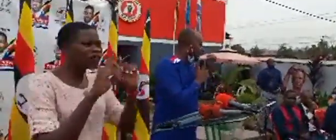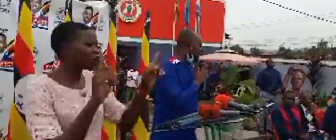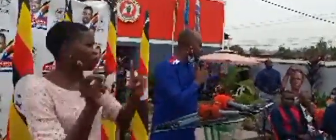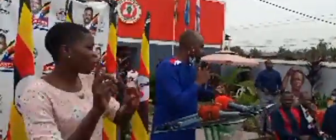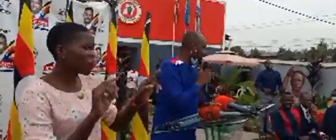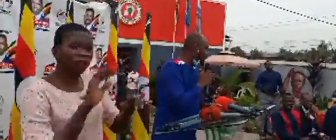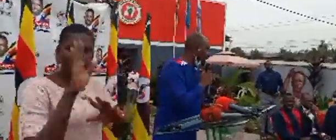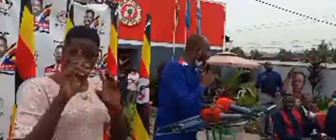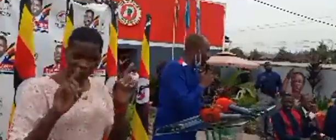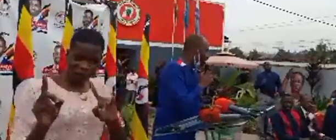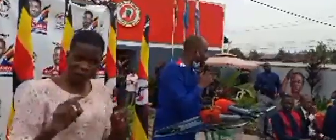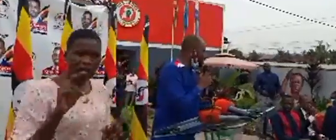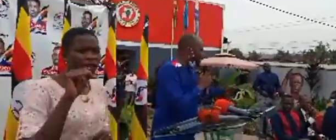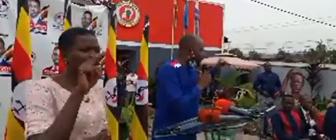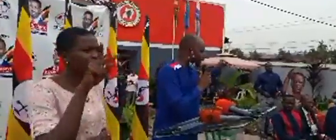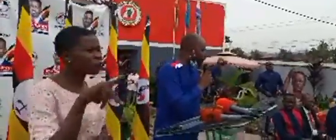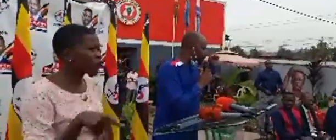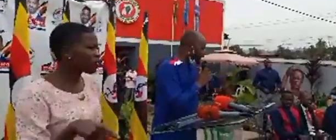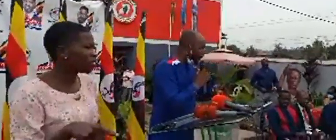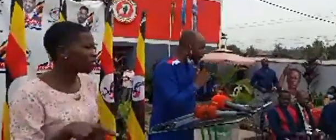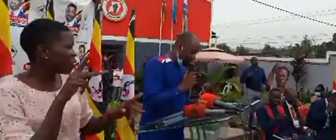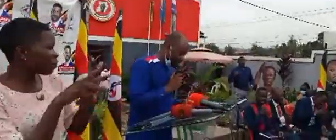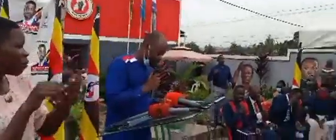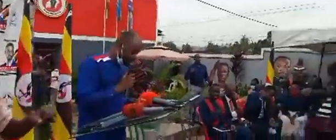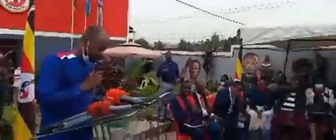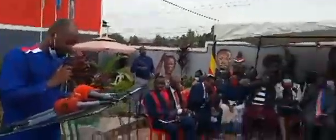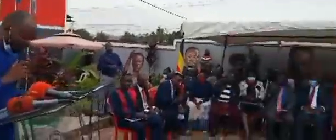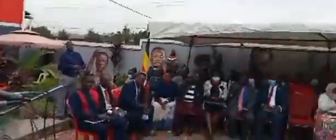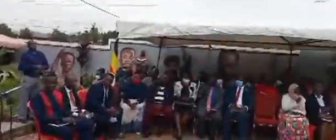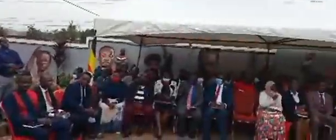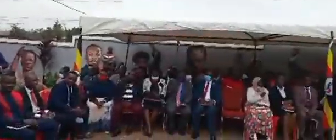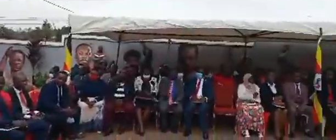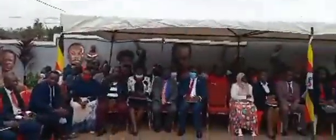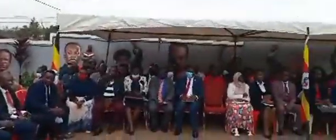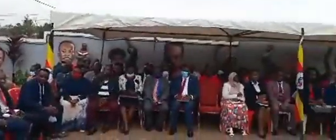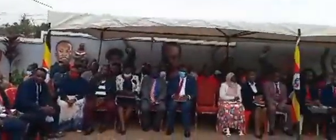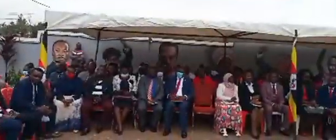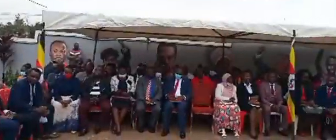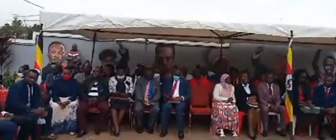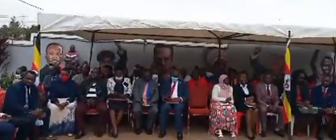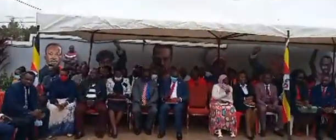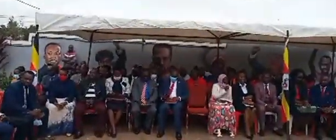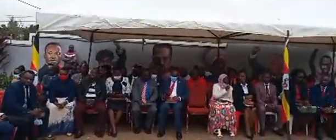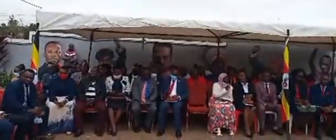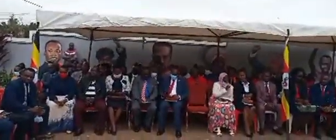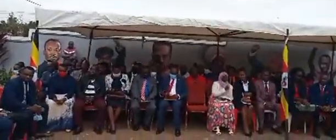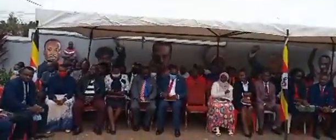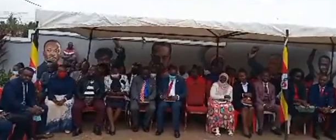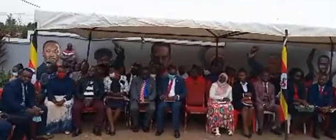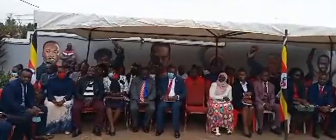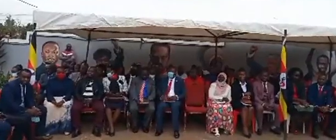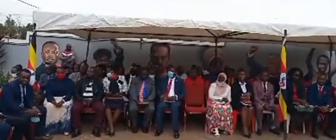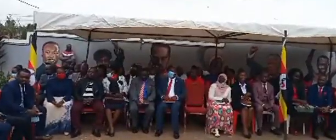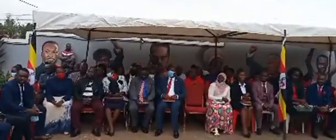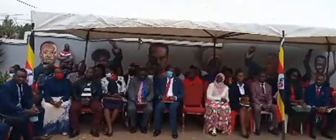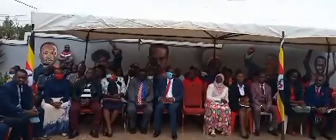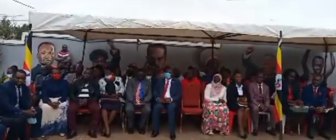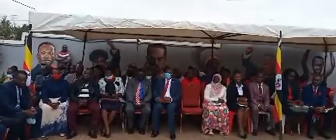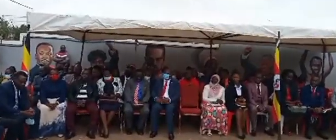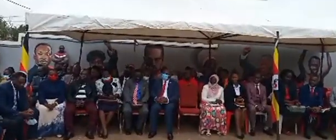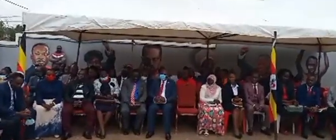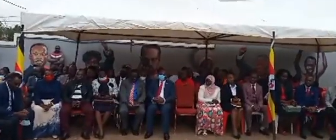Everywhere! Everywhere! NUP! People power! Our power! Thank you so much, comrades, and thank you so